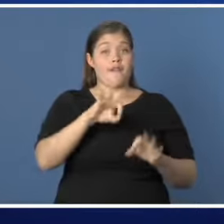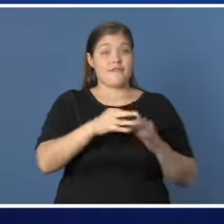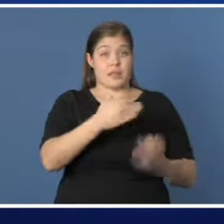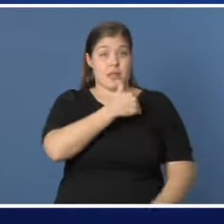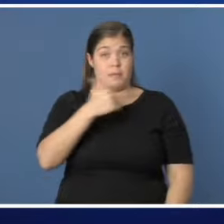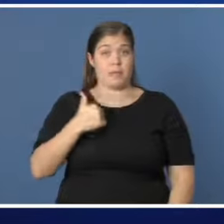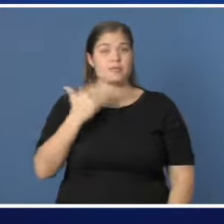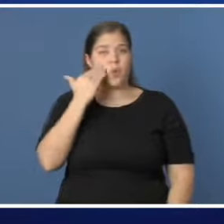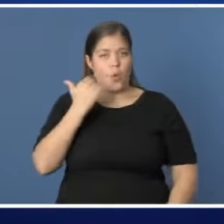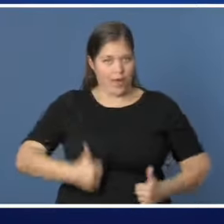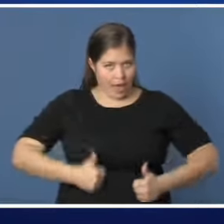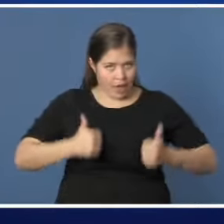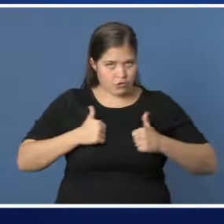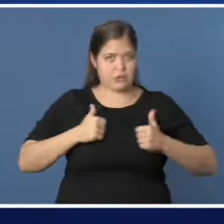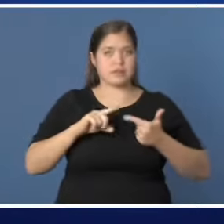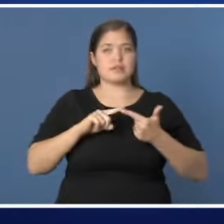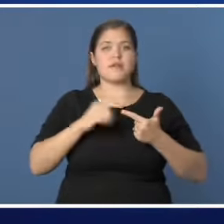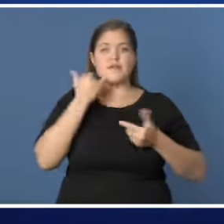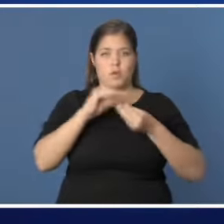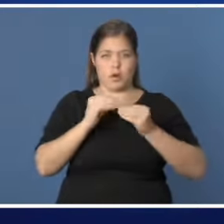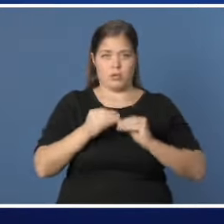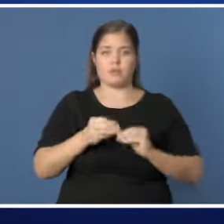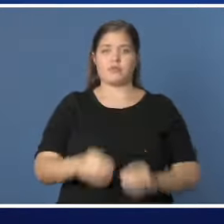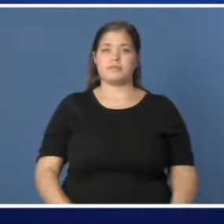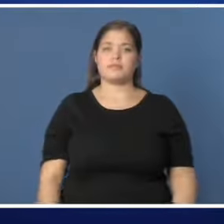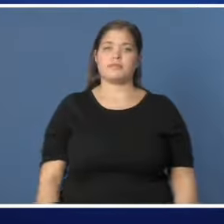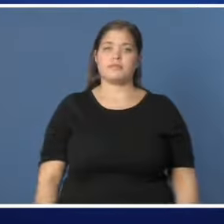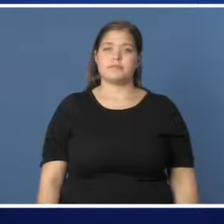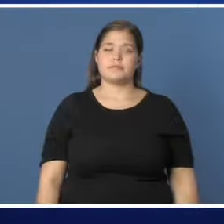Everyone must know the address and phone number.